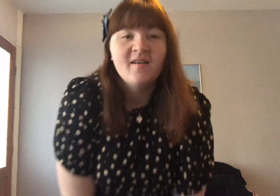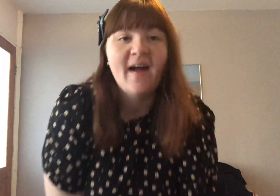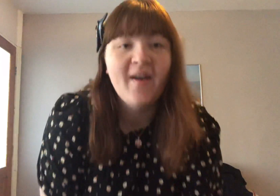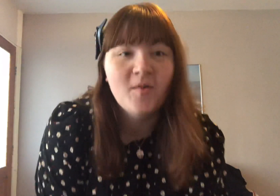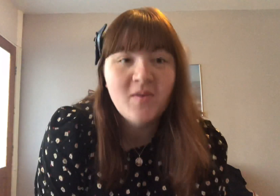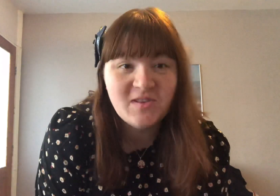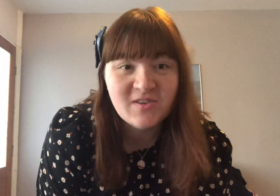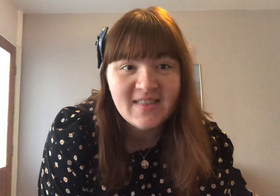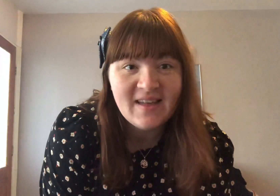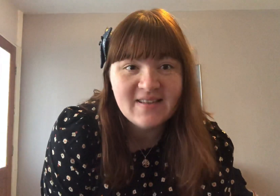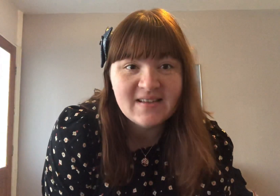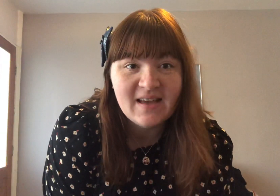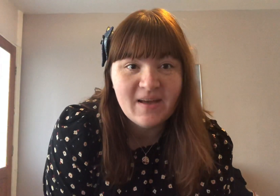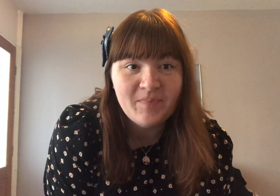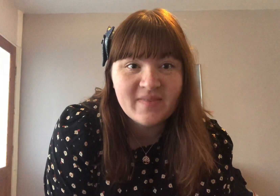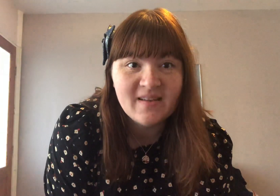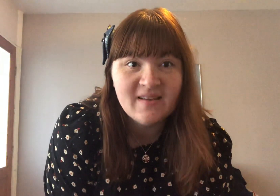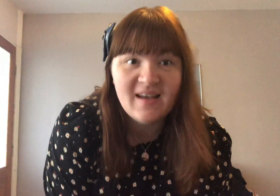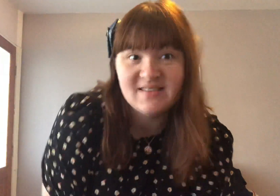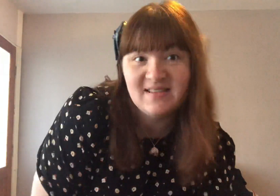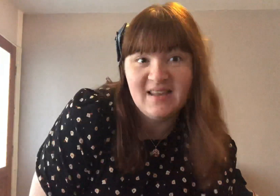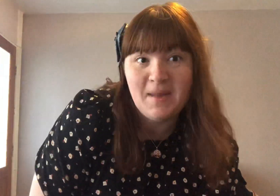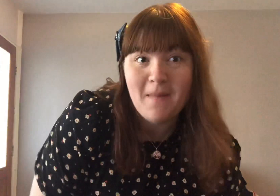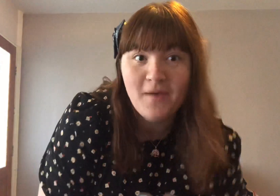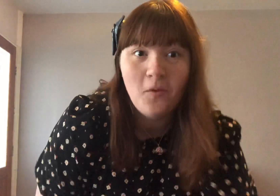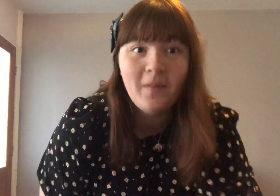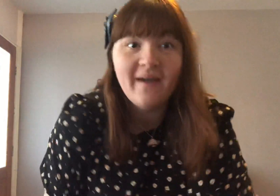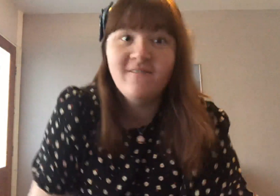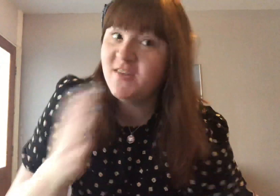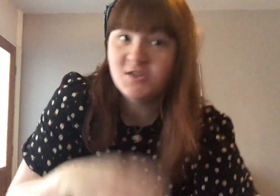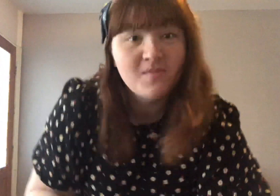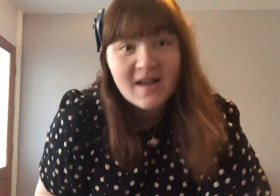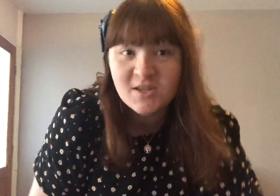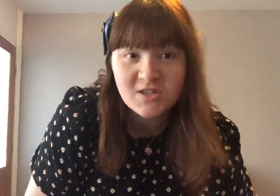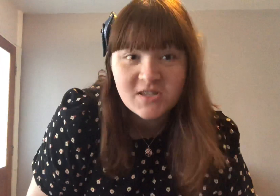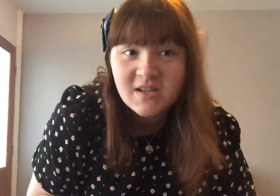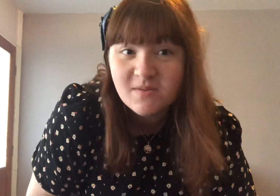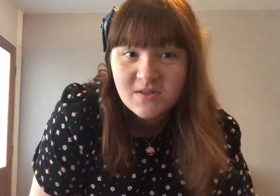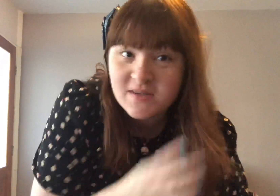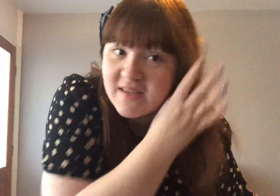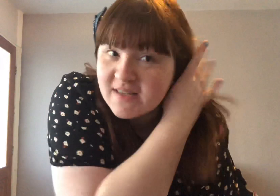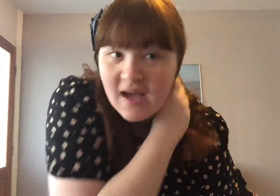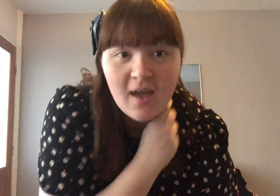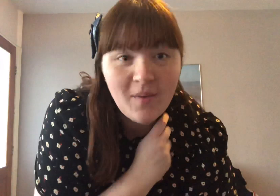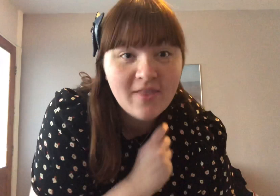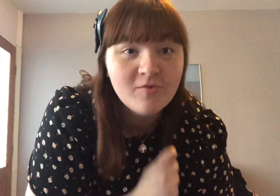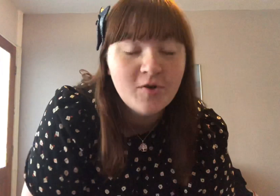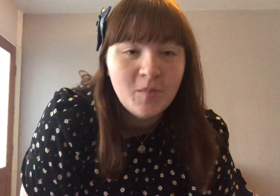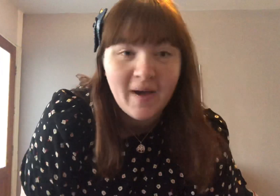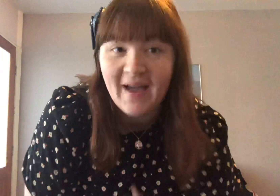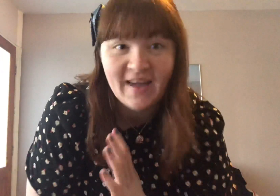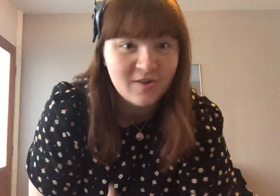I hope you enjoyed that. As I said, it may not be official Makaton that I was doing the entire way through, but I had a good